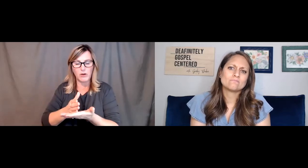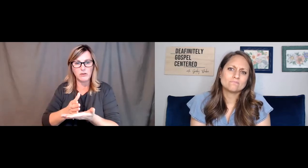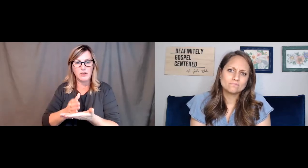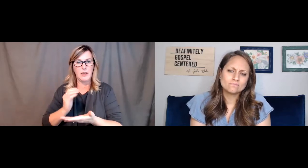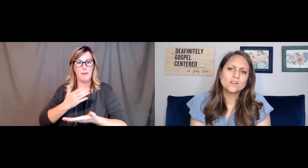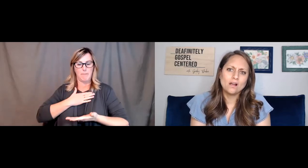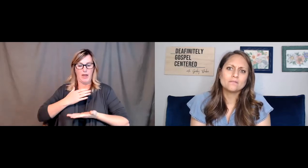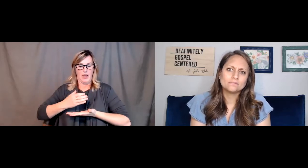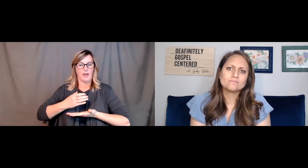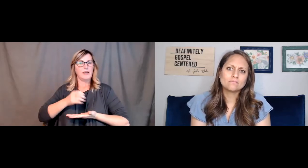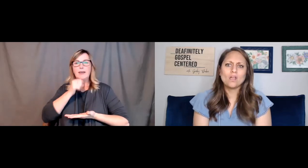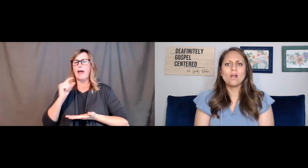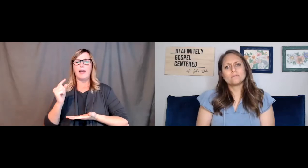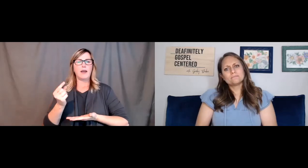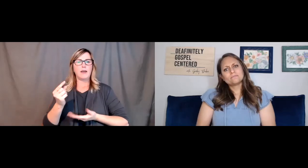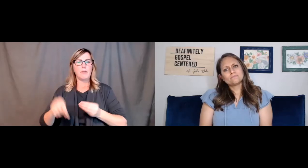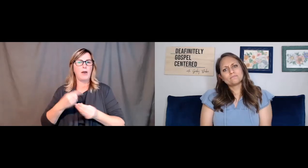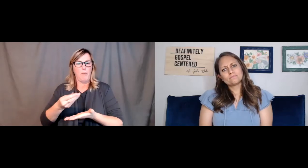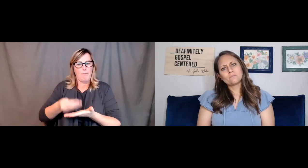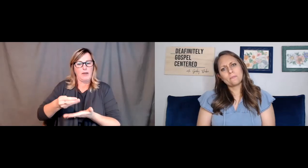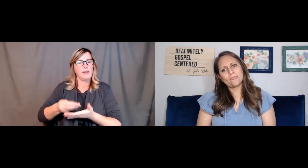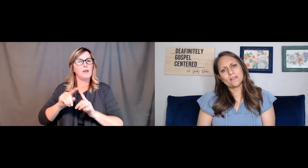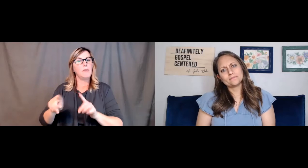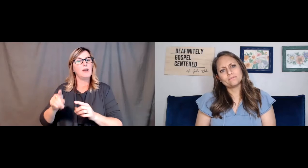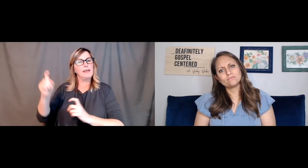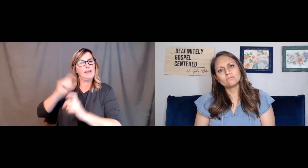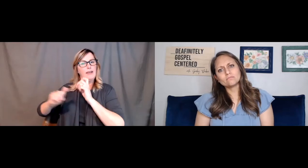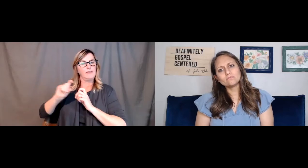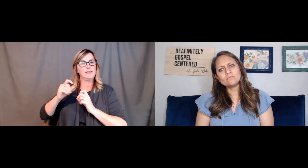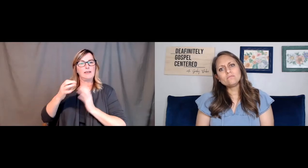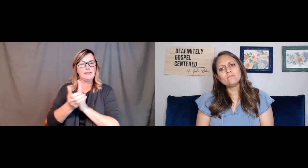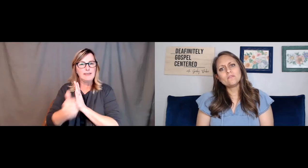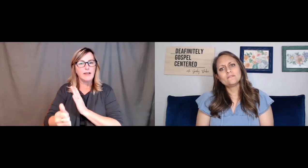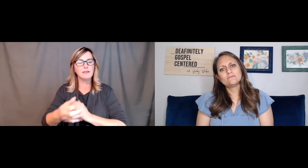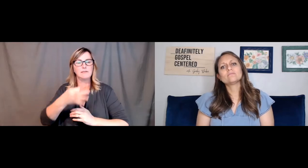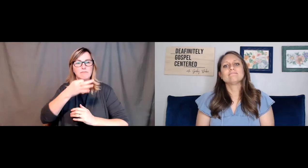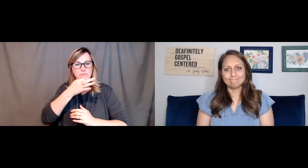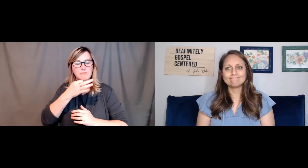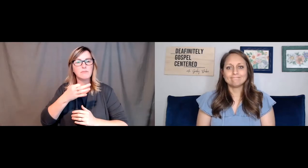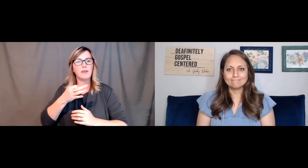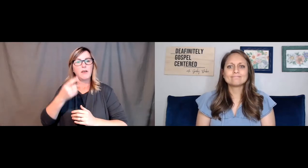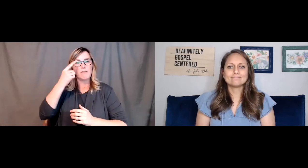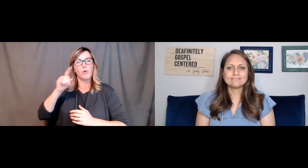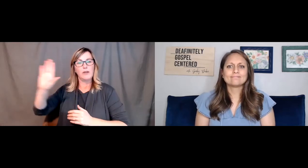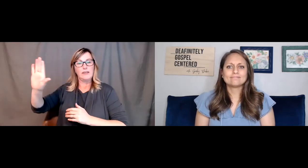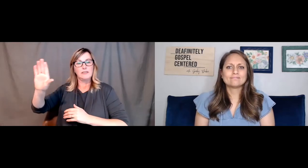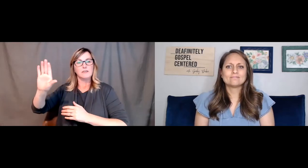we need to use those gifts. That's part of investing what God's given us. Kind of like the